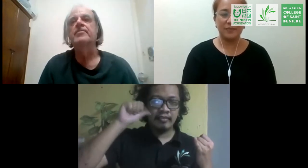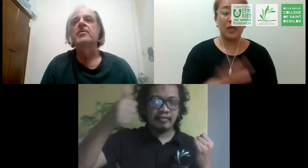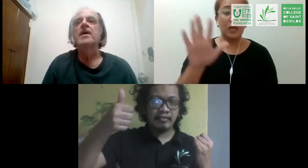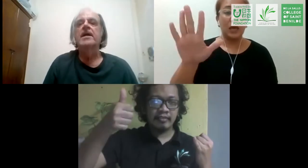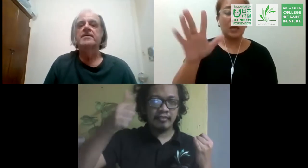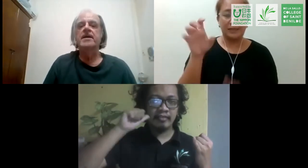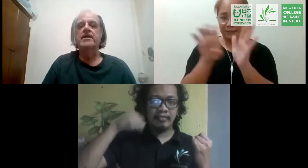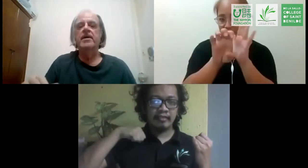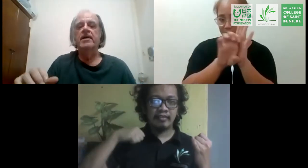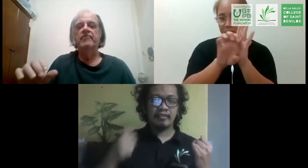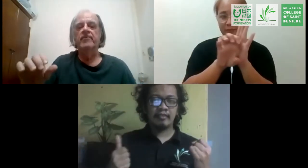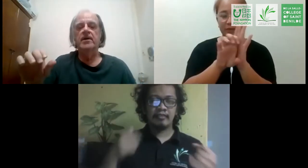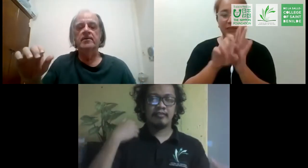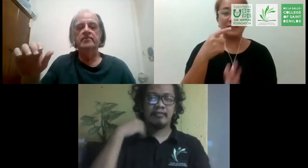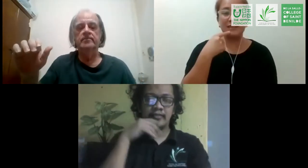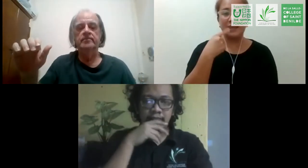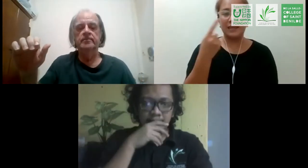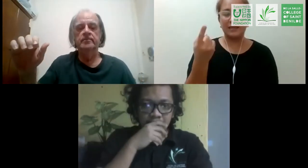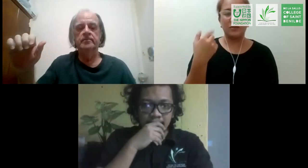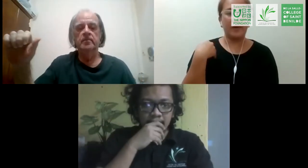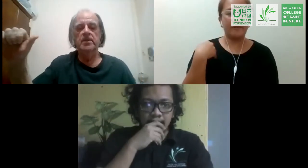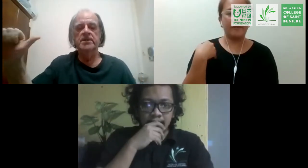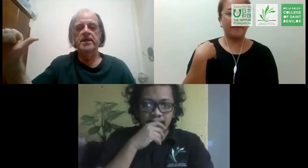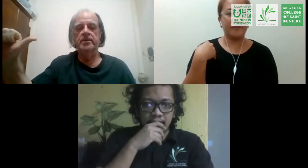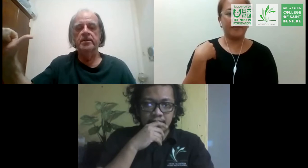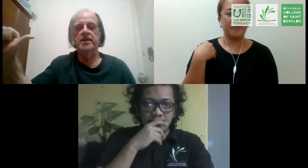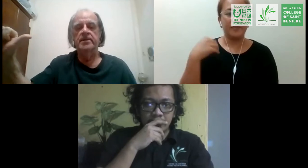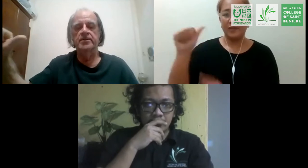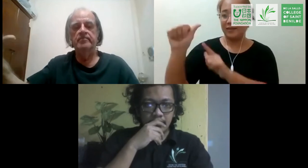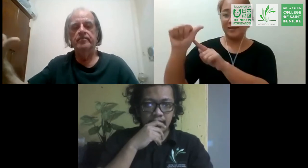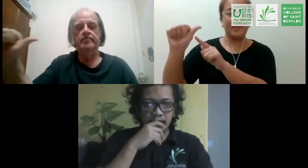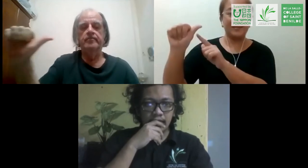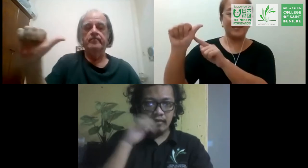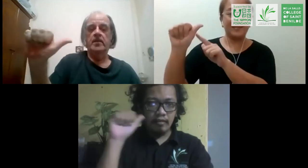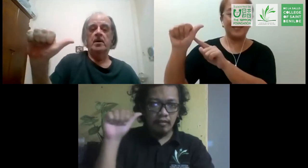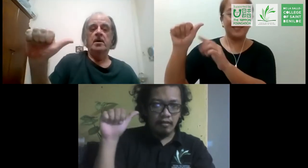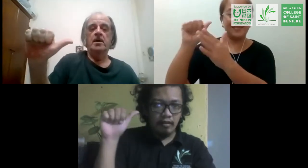But- example, say you have this handshake.